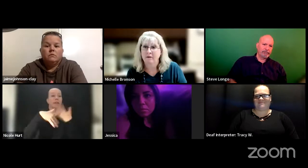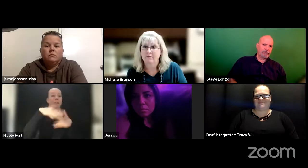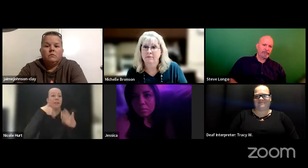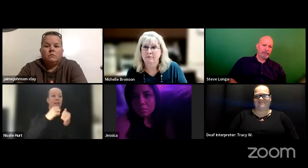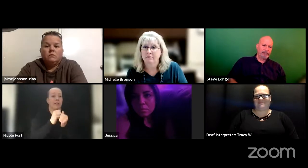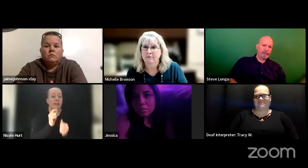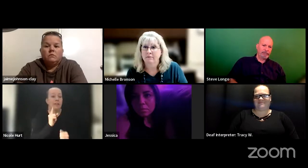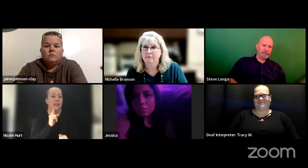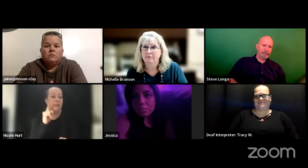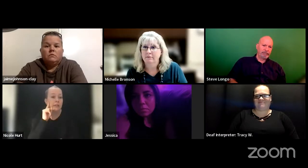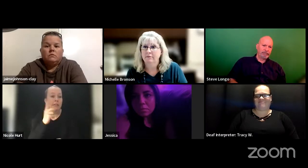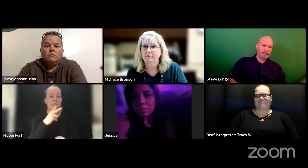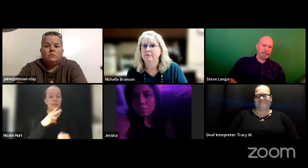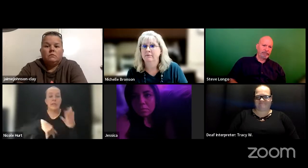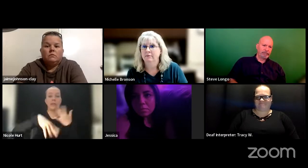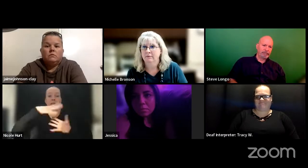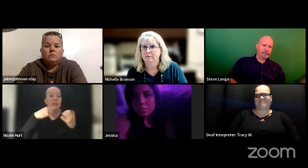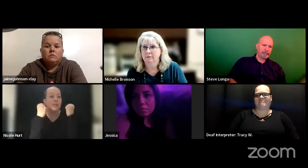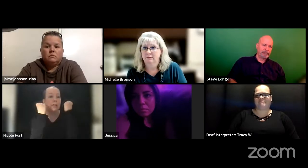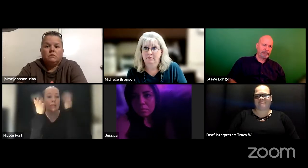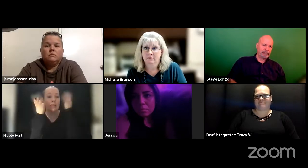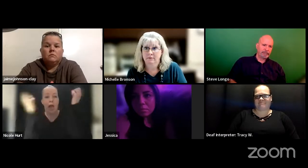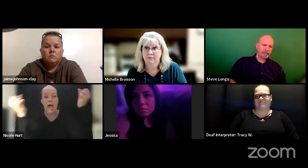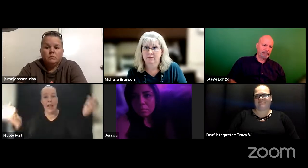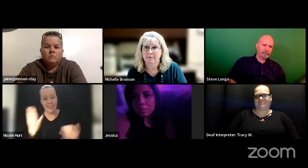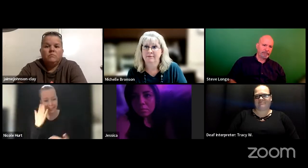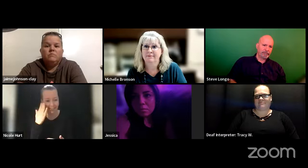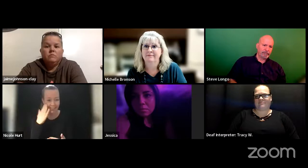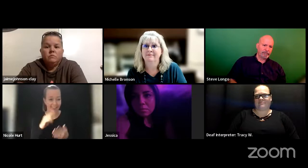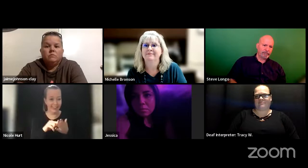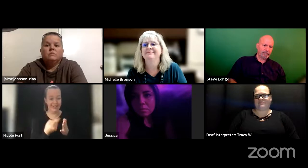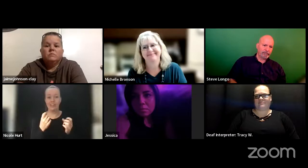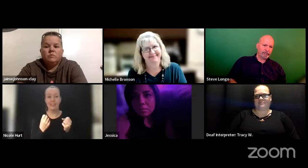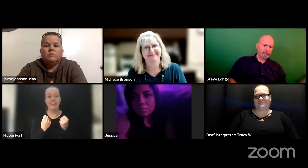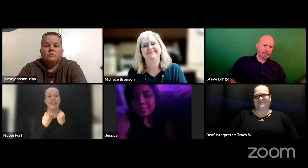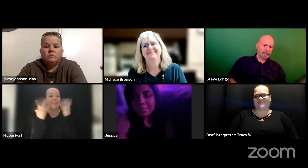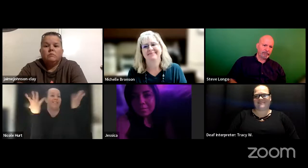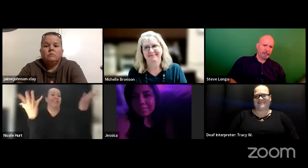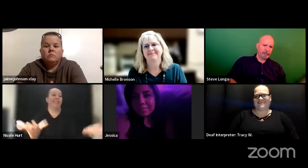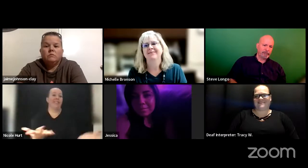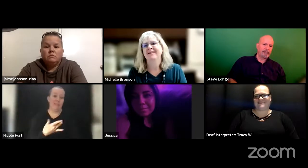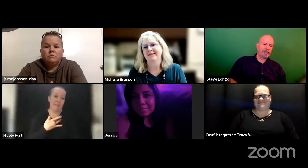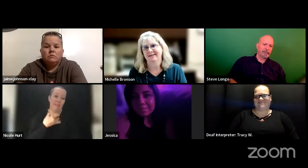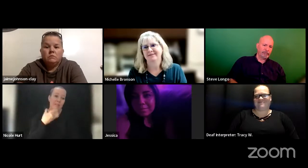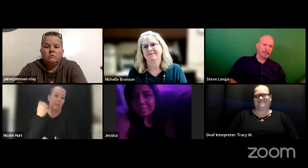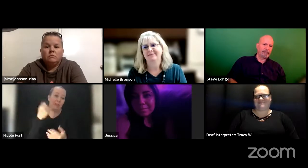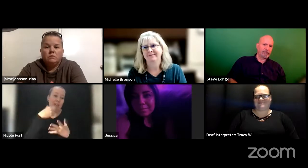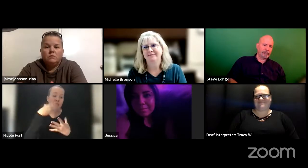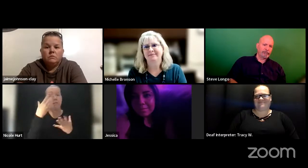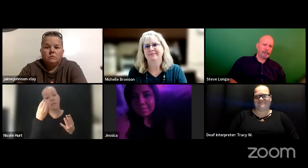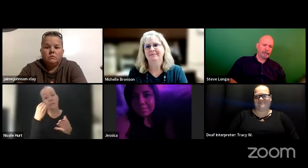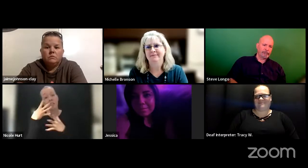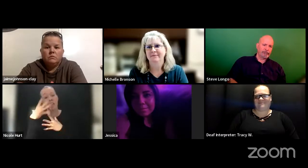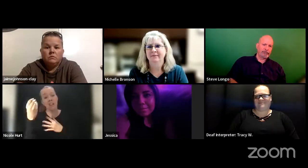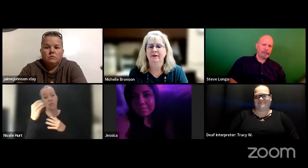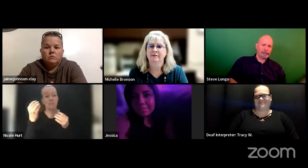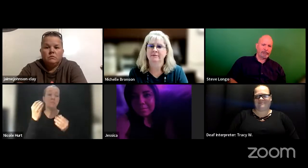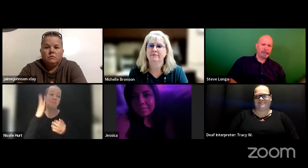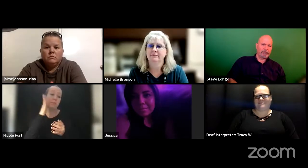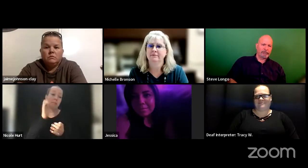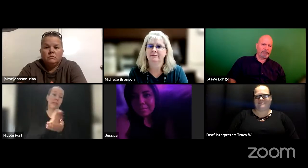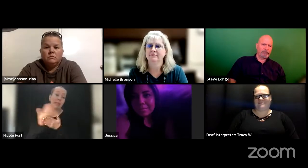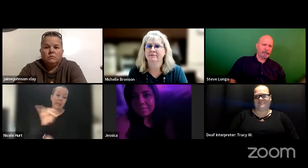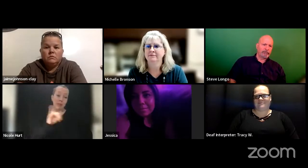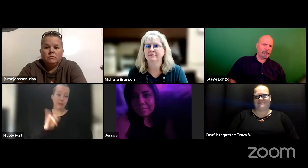of over being at home and being deaf people and using sign language and being able to see each other and being around each